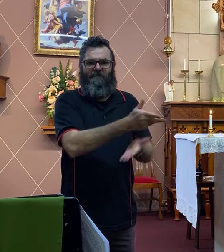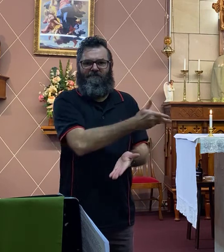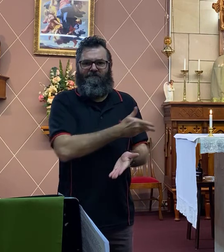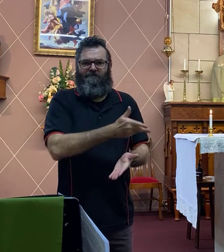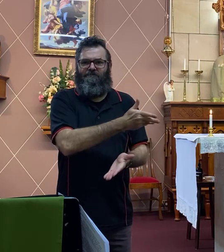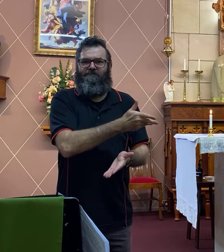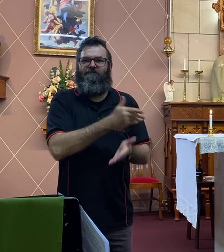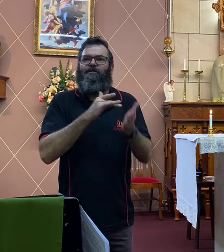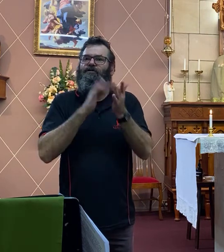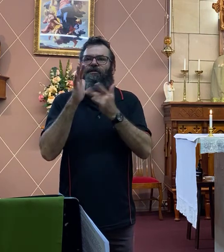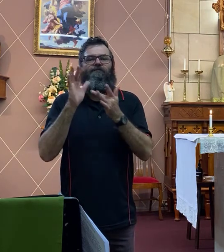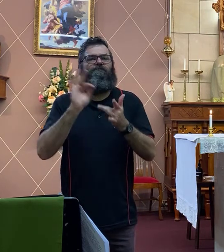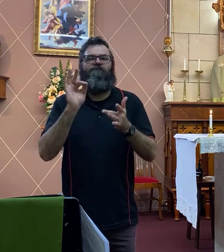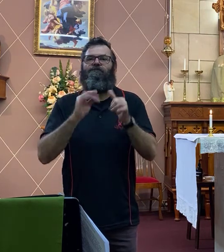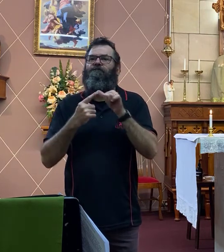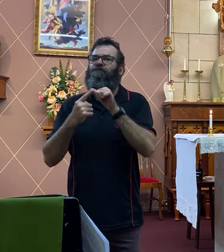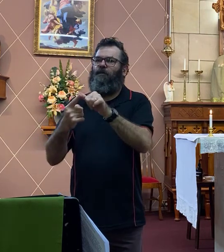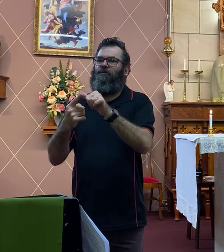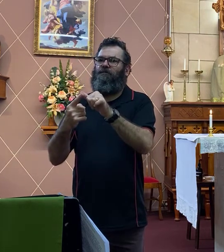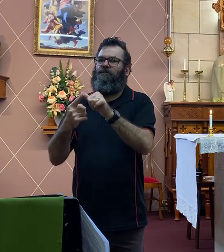away.